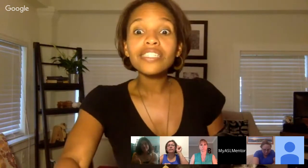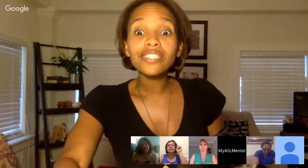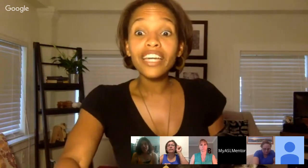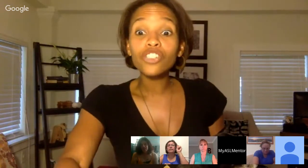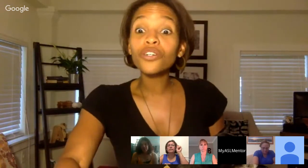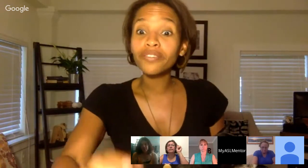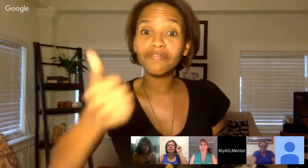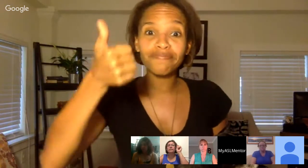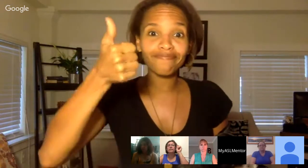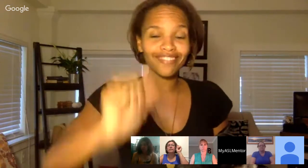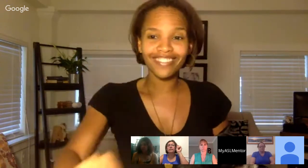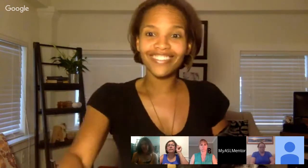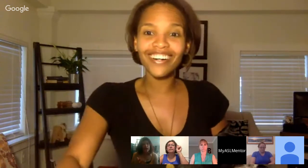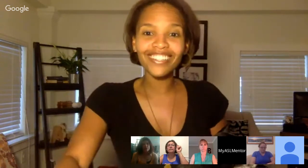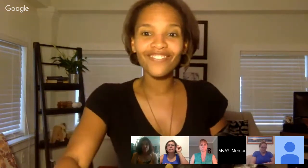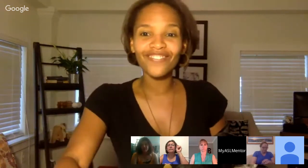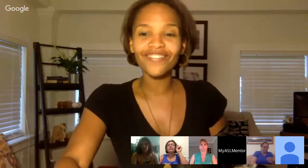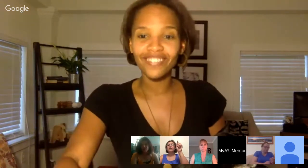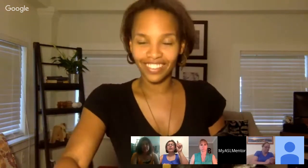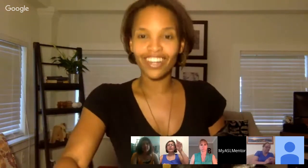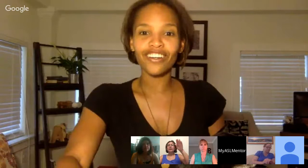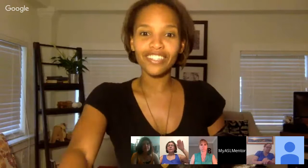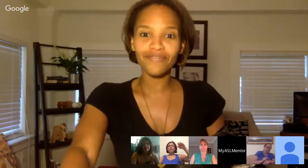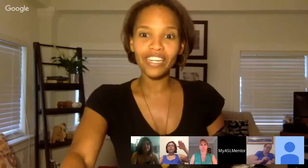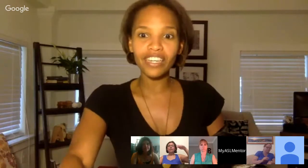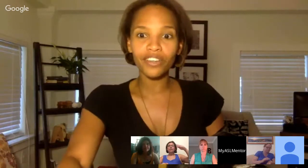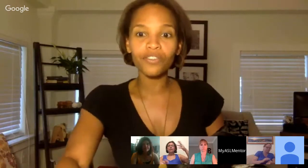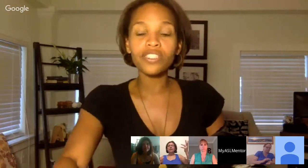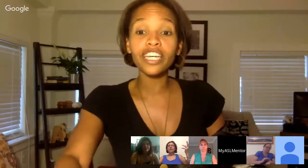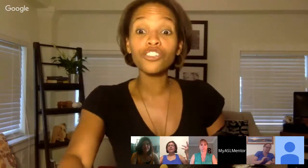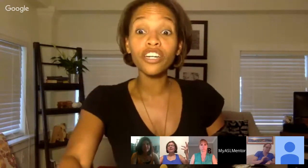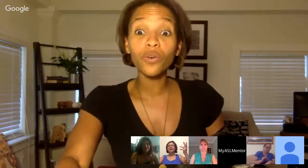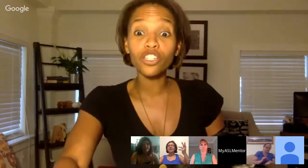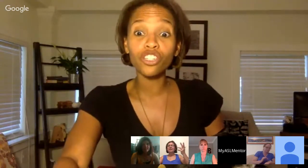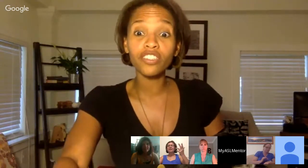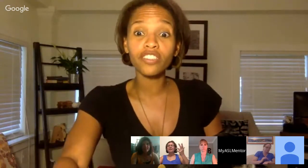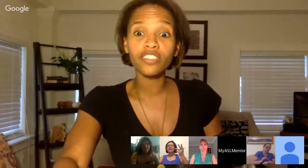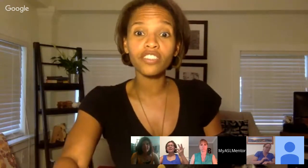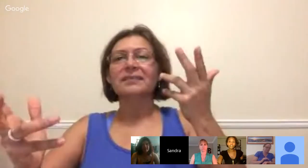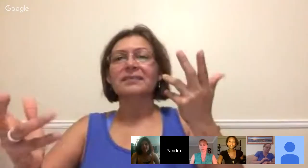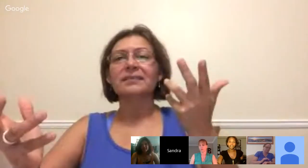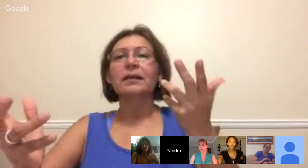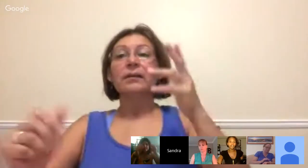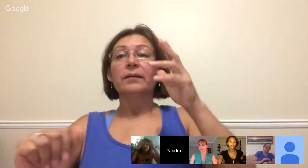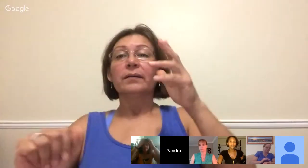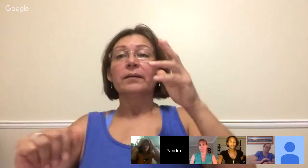right, thank you. Those were my observations. Awesome, thank you. Sandra, question?